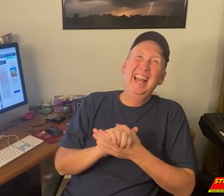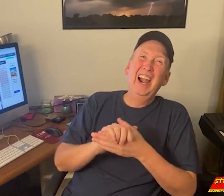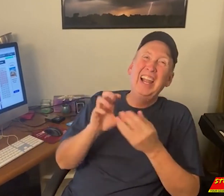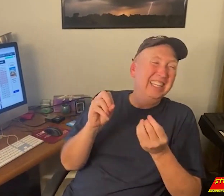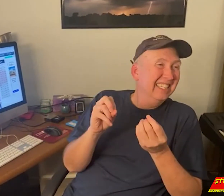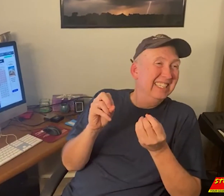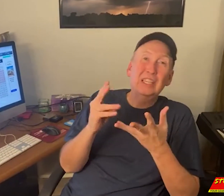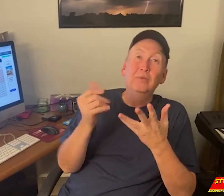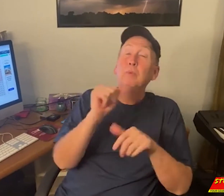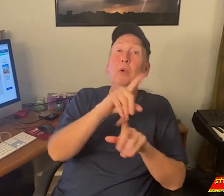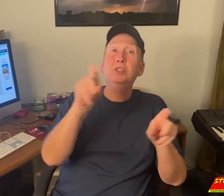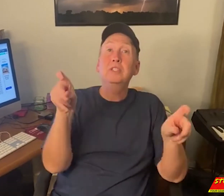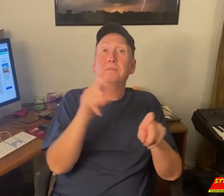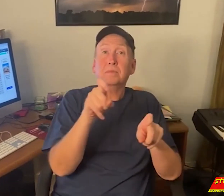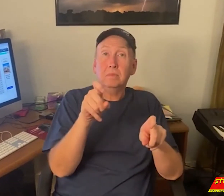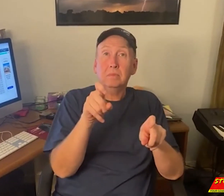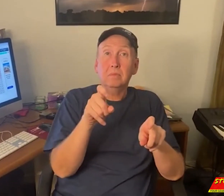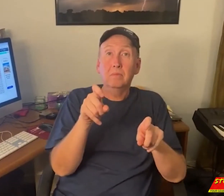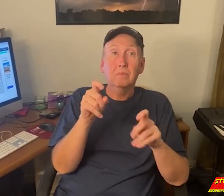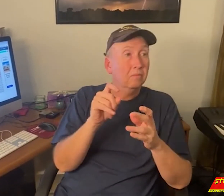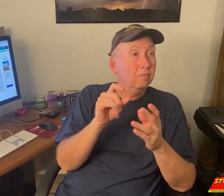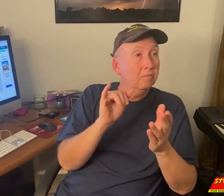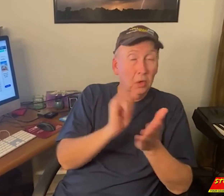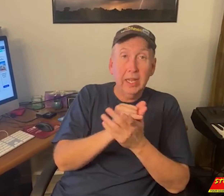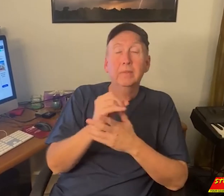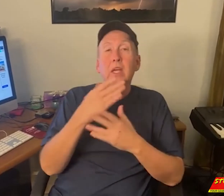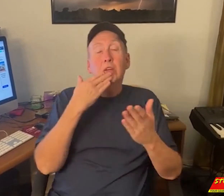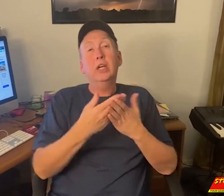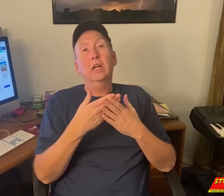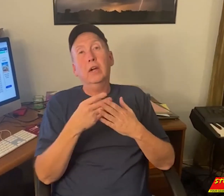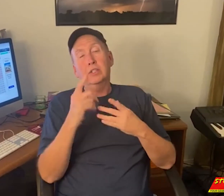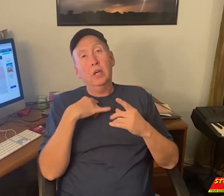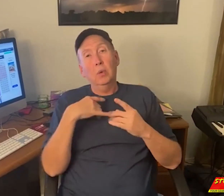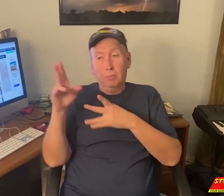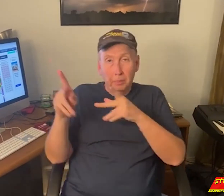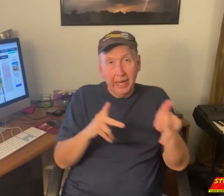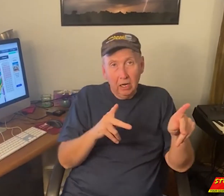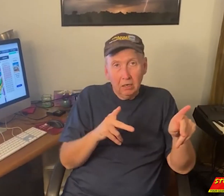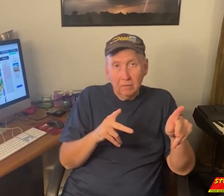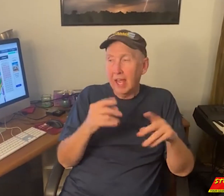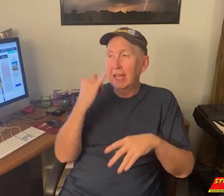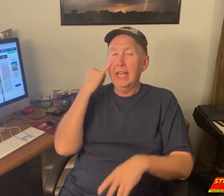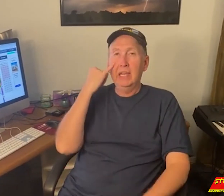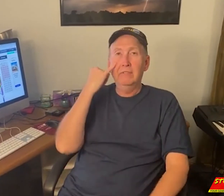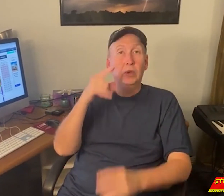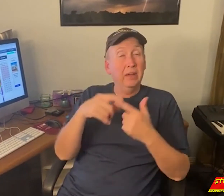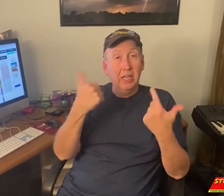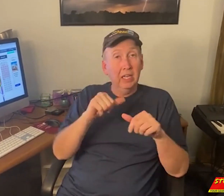All right. So, more questions? I think that's it. More questions? Okay, good. All right, so prepare. And if you have any